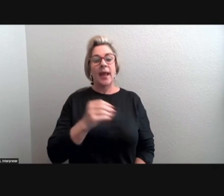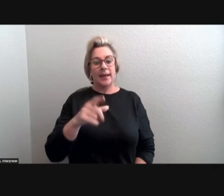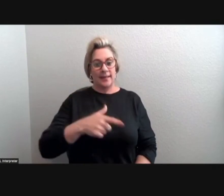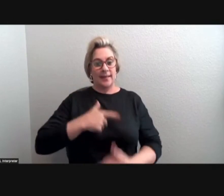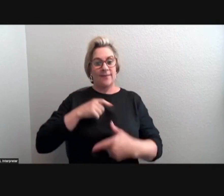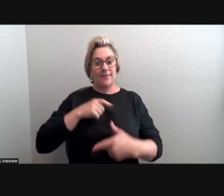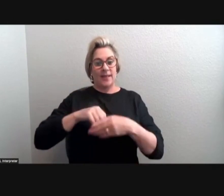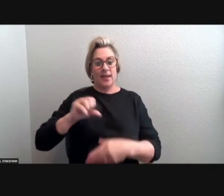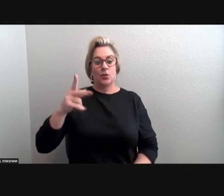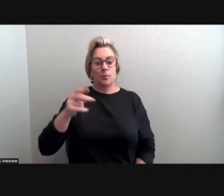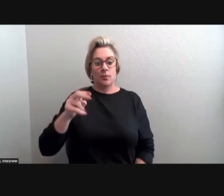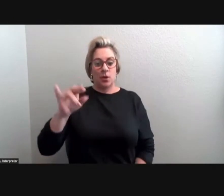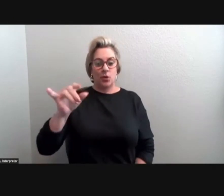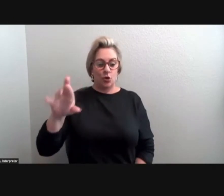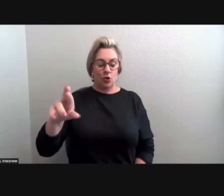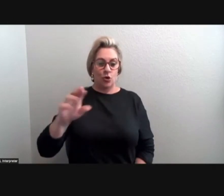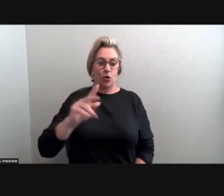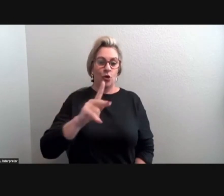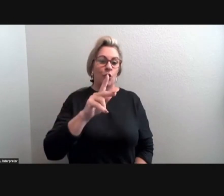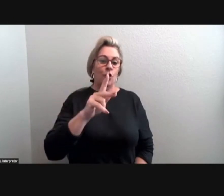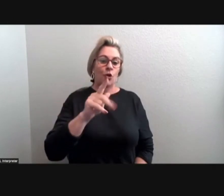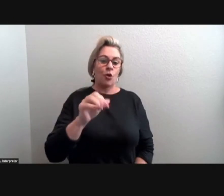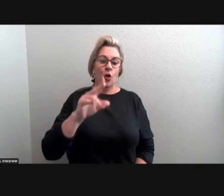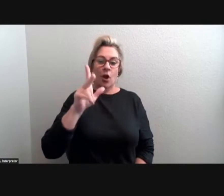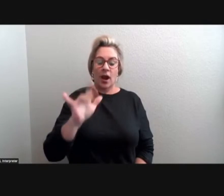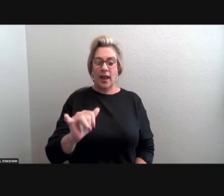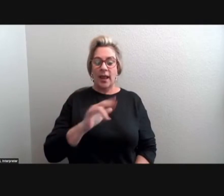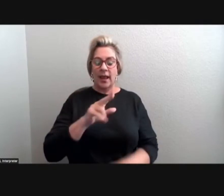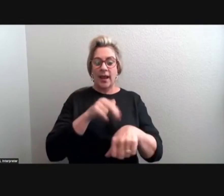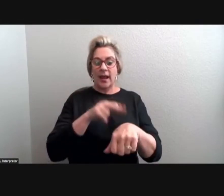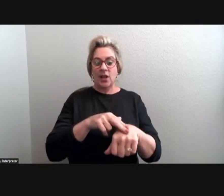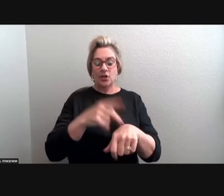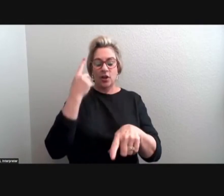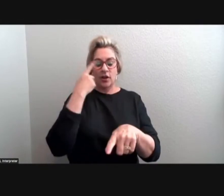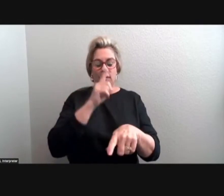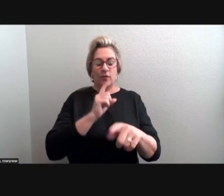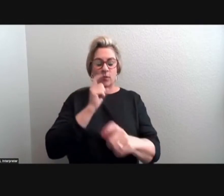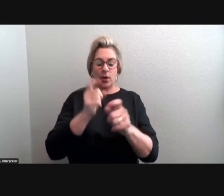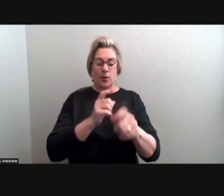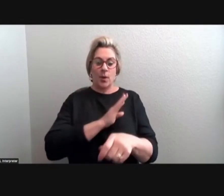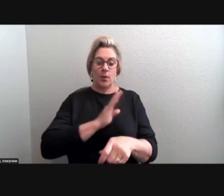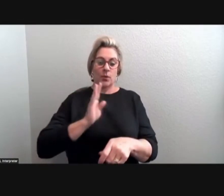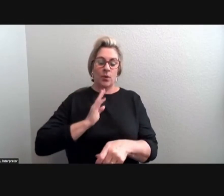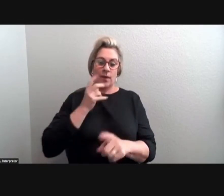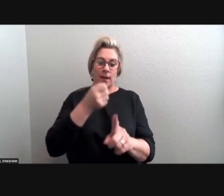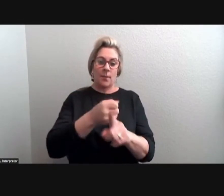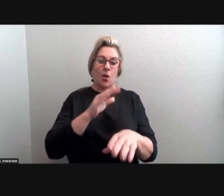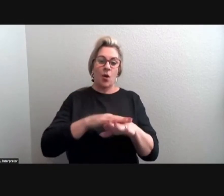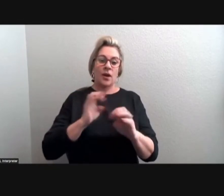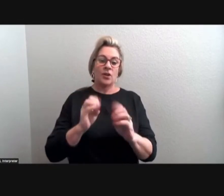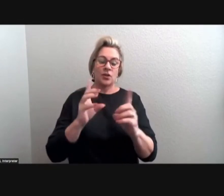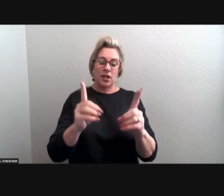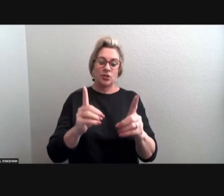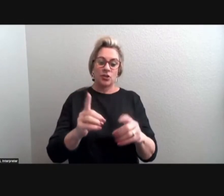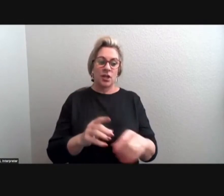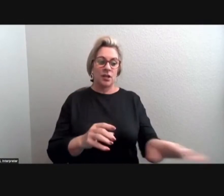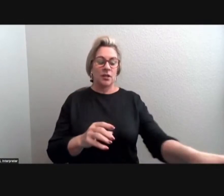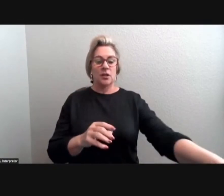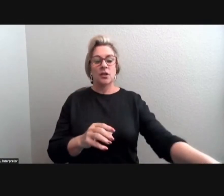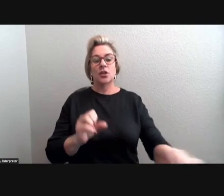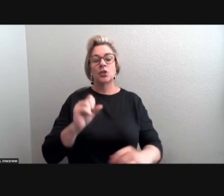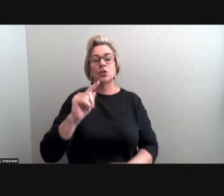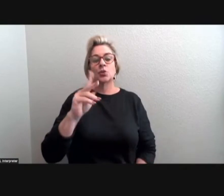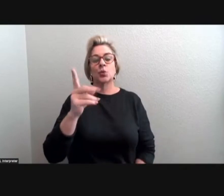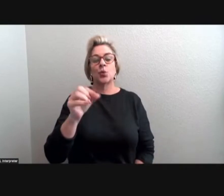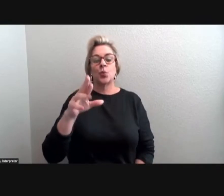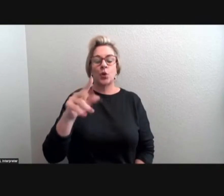resident, Carly Hare, national director for Change Philanthropy and board chair for Impact on Education, Stuart Kingsbury